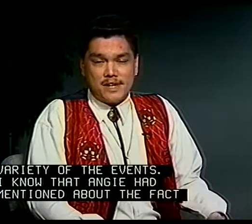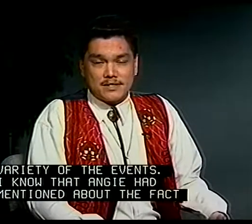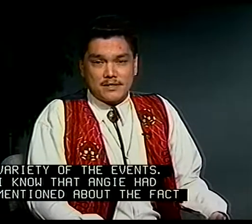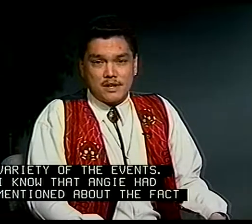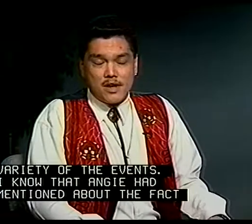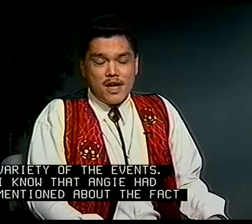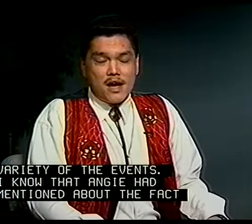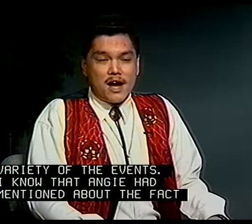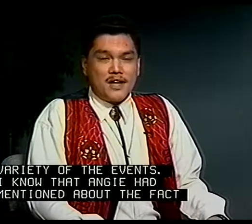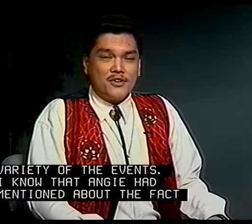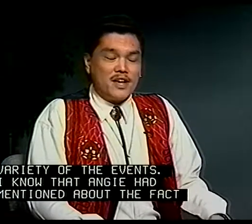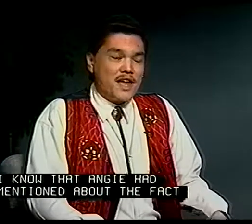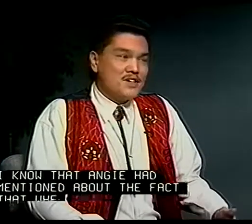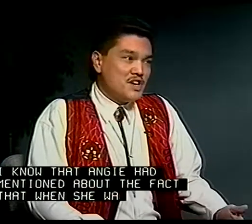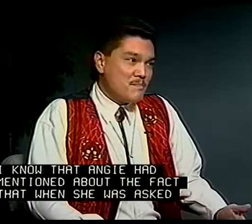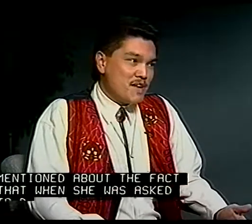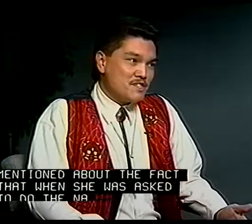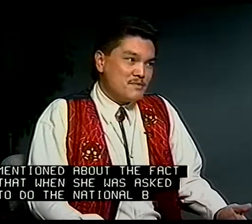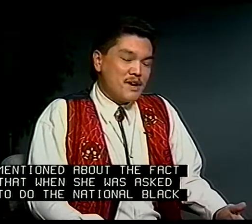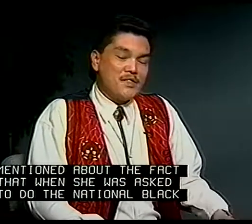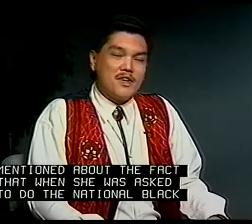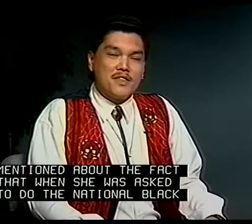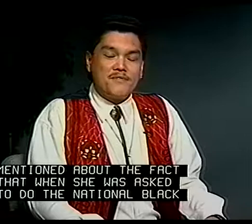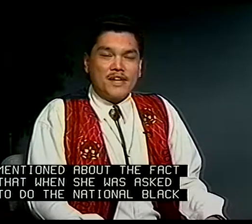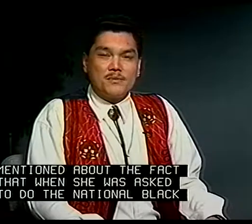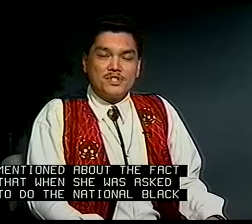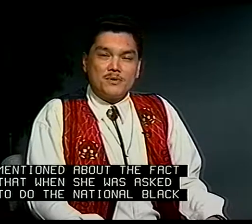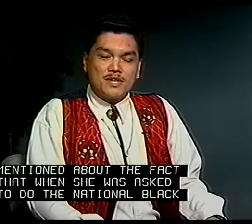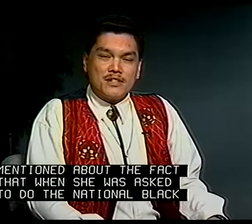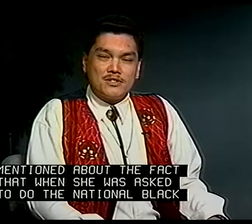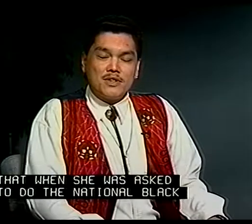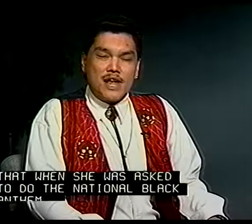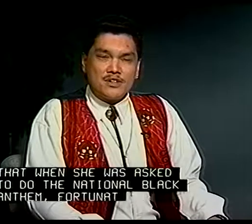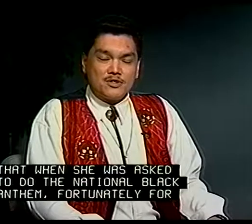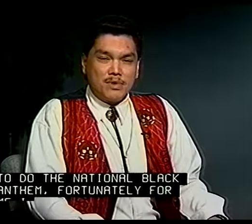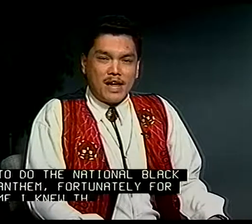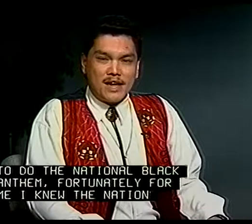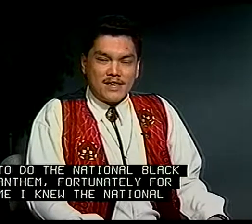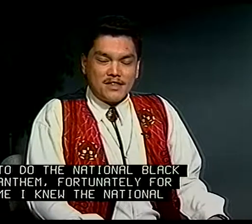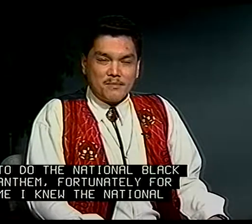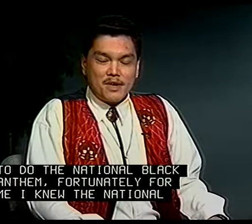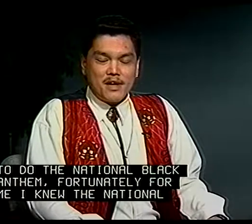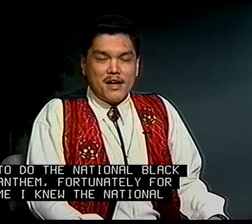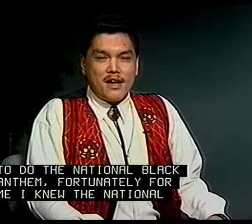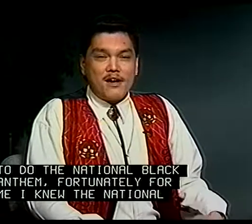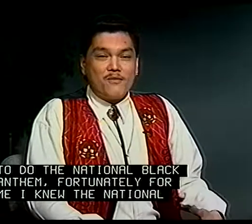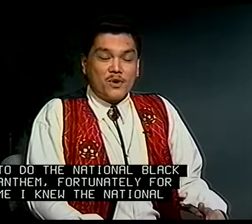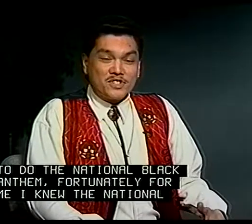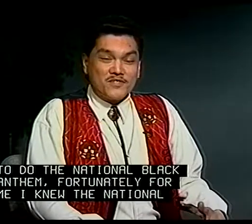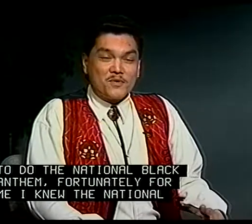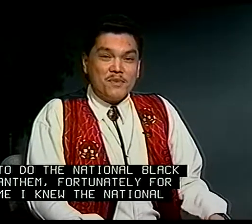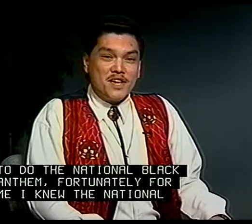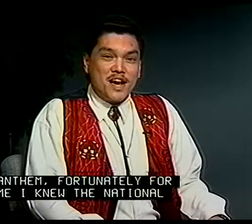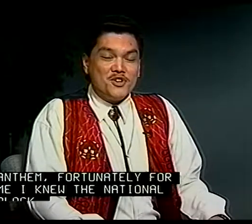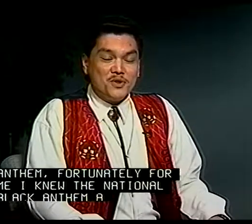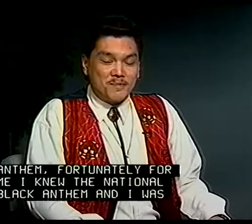events. I know that Angie had mentioned about the fact that when she was asked to do the National Black Anthem, fortunately for me, I knew the